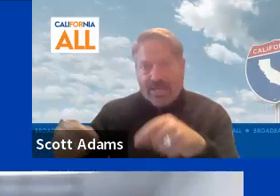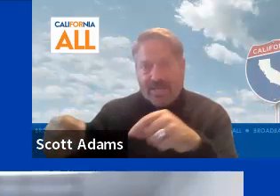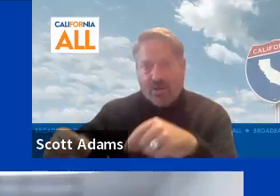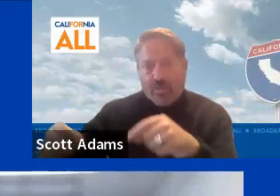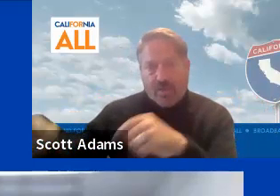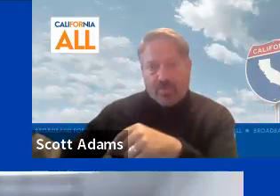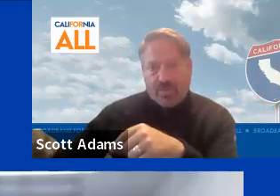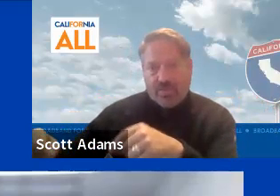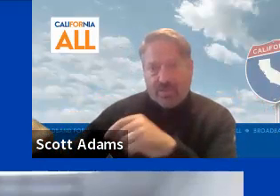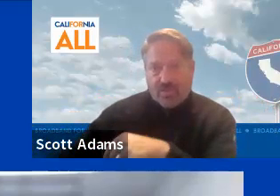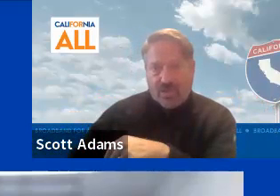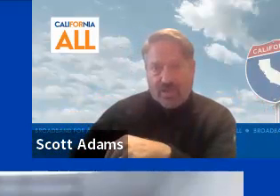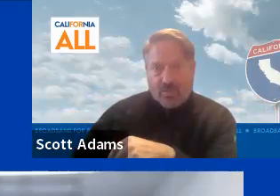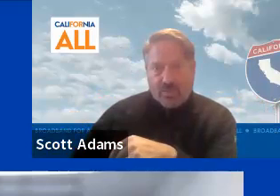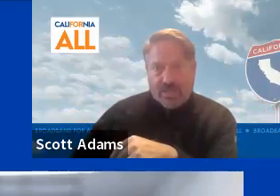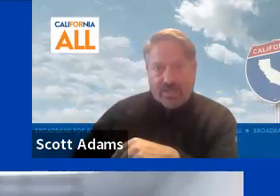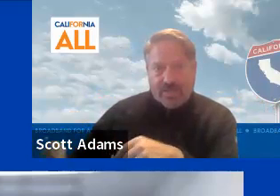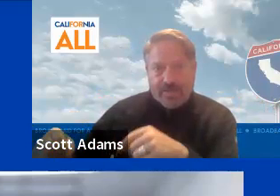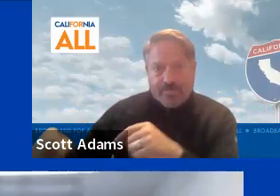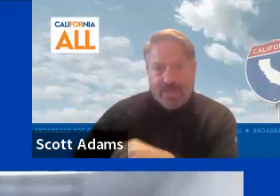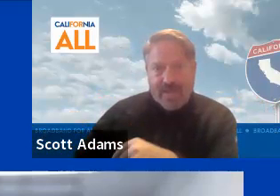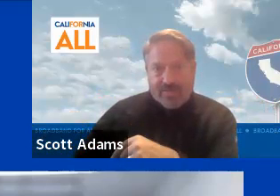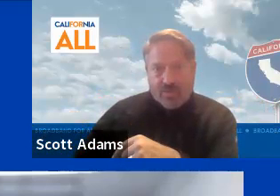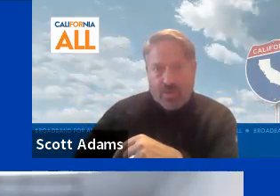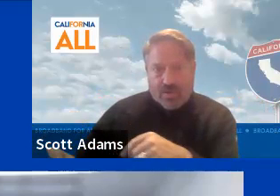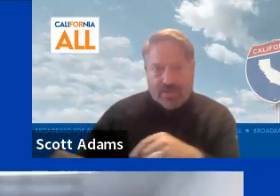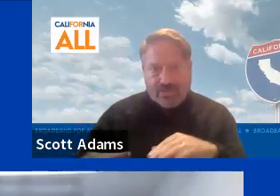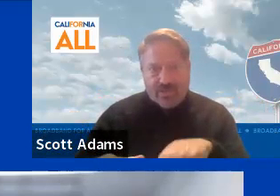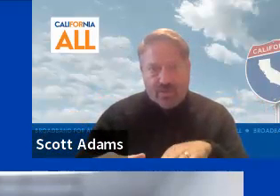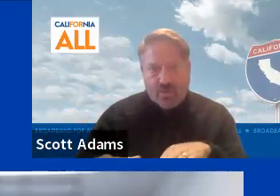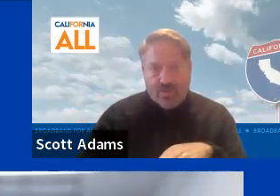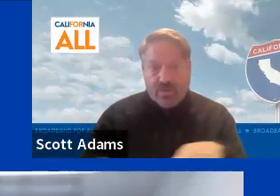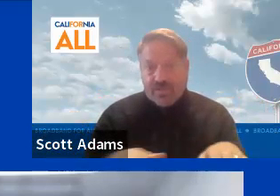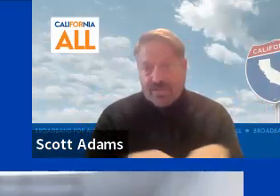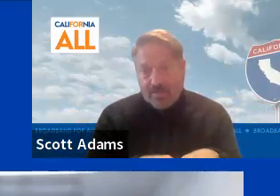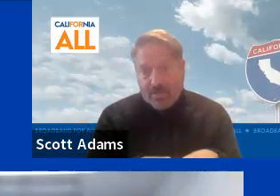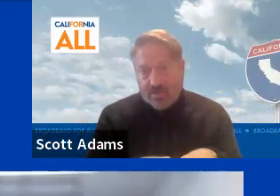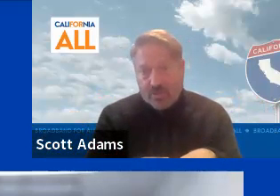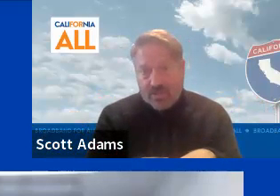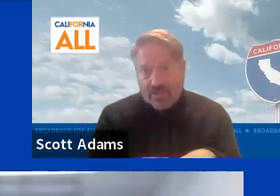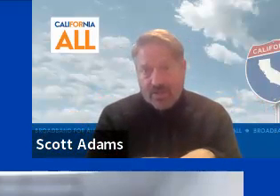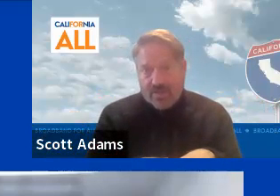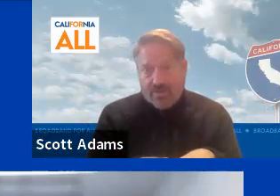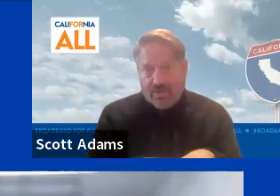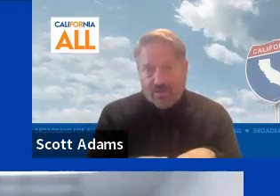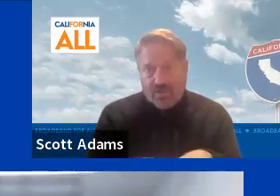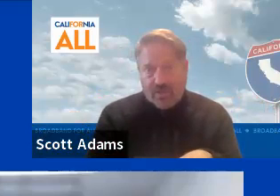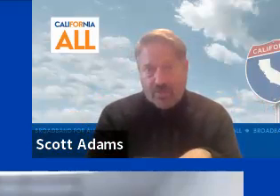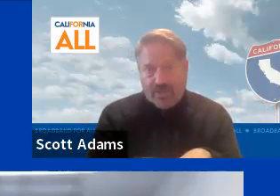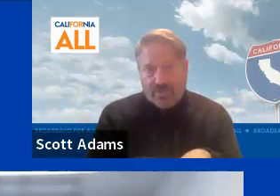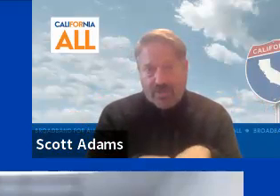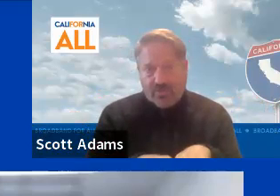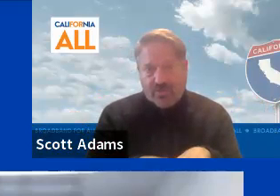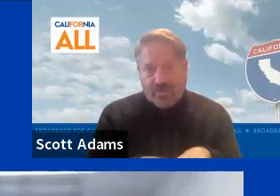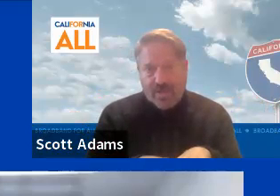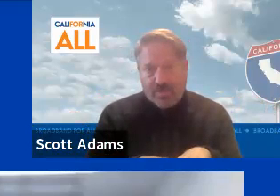space and help implement the digital equity plan afterward. And so there's a separate toolkit for the digital